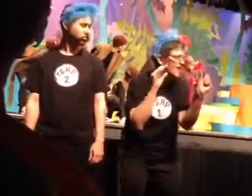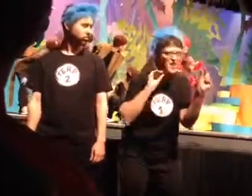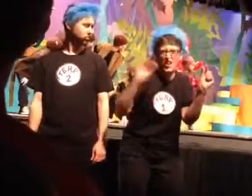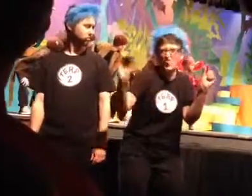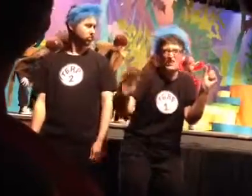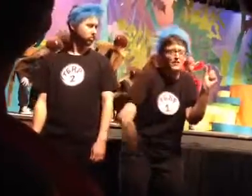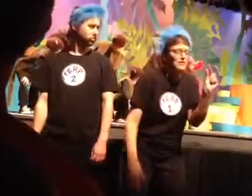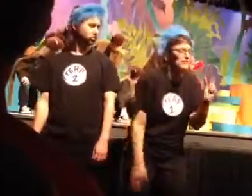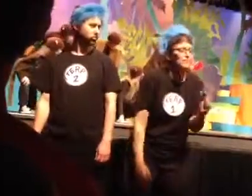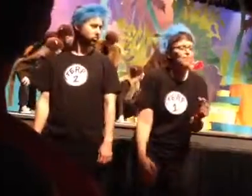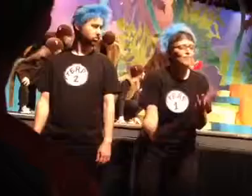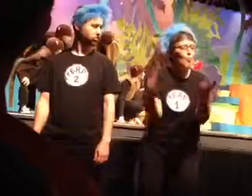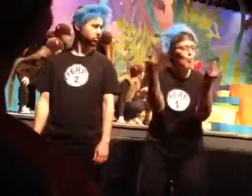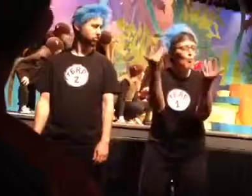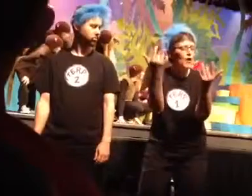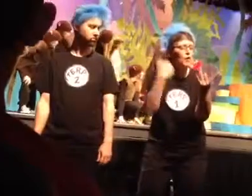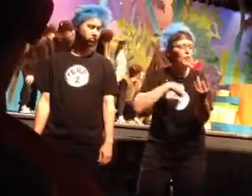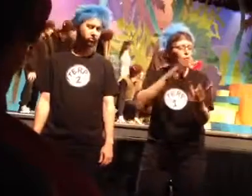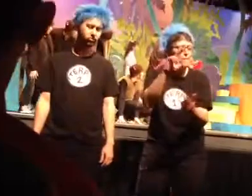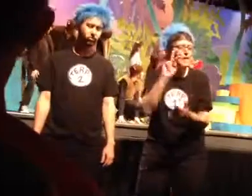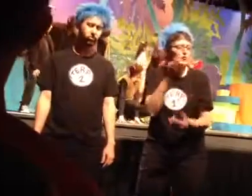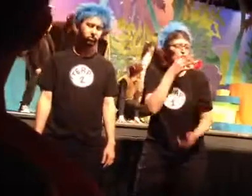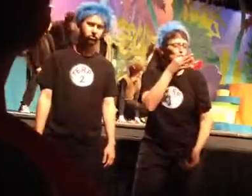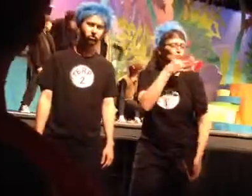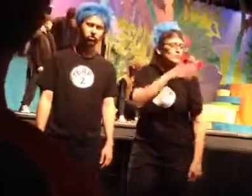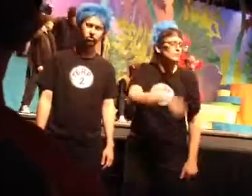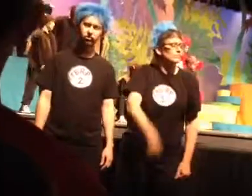No. Stay tuned, we'll be right back.